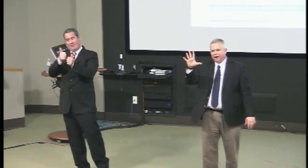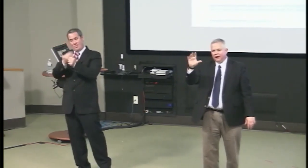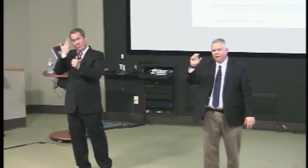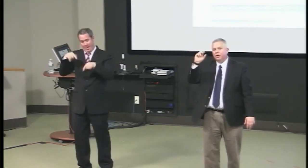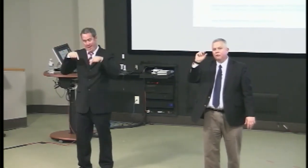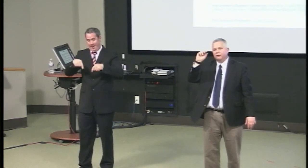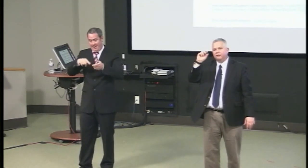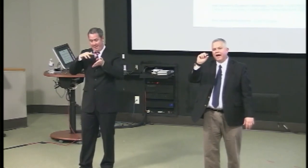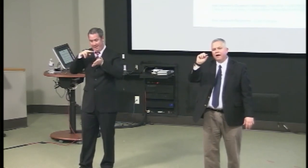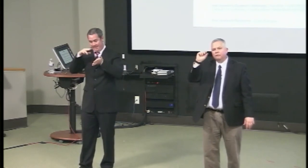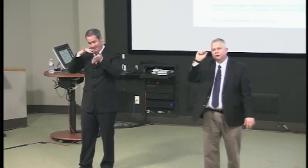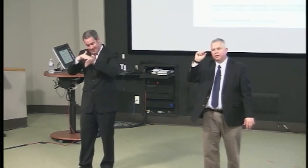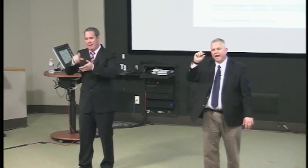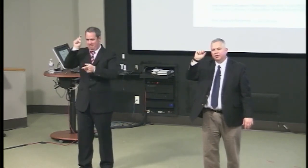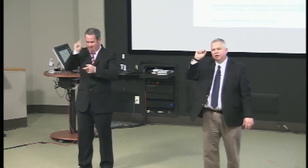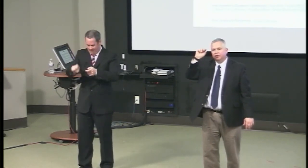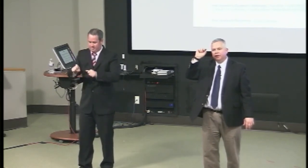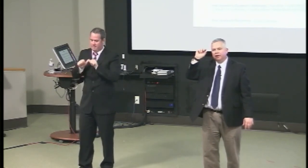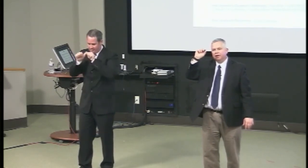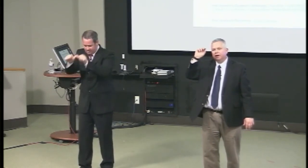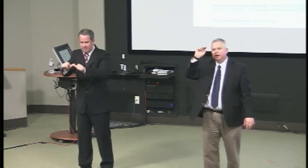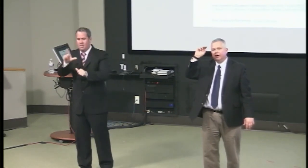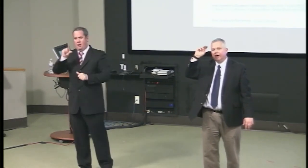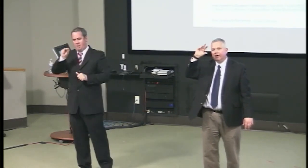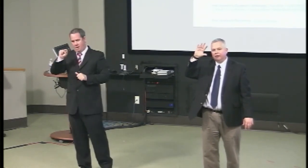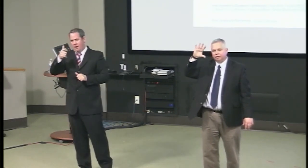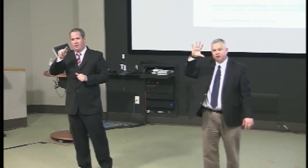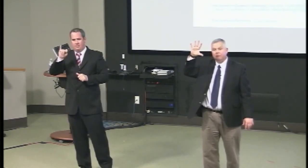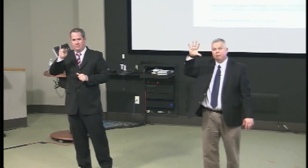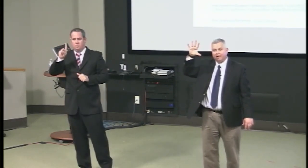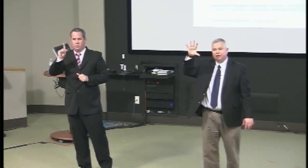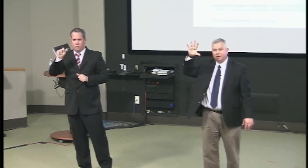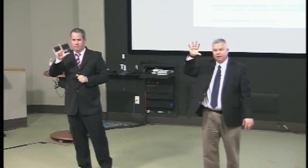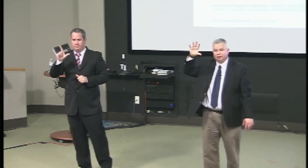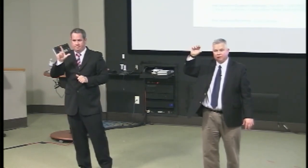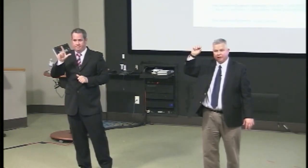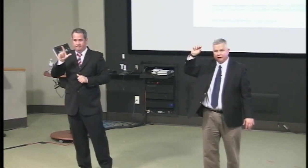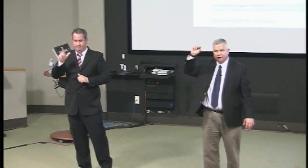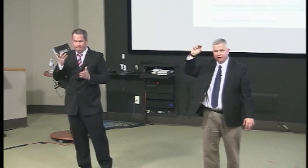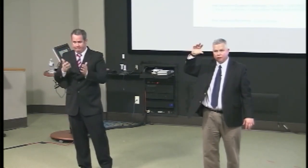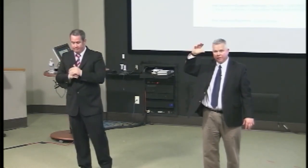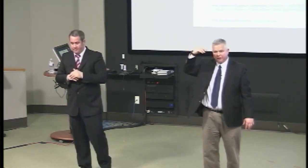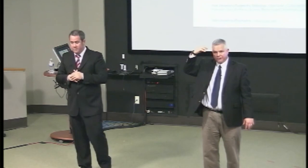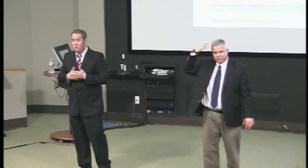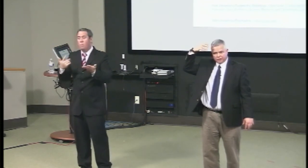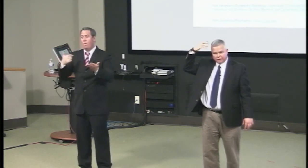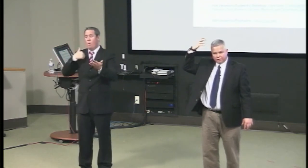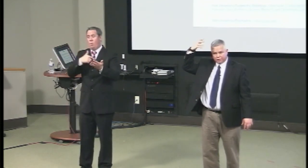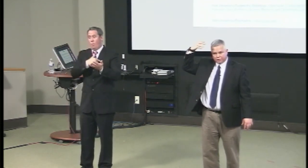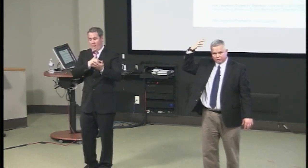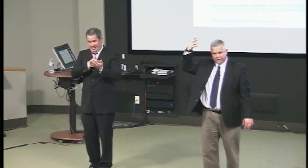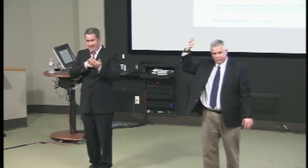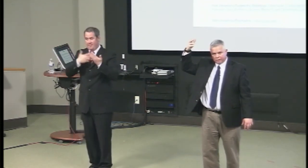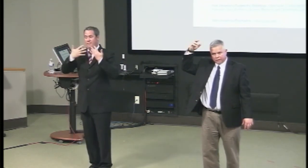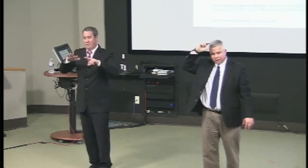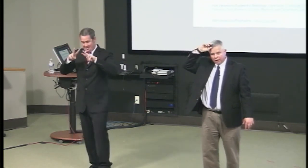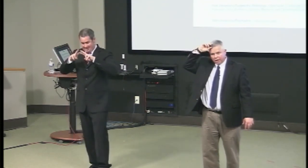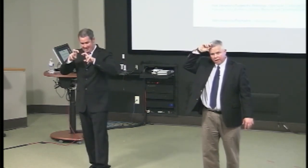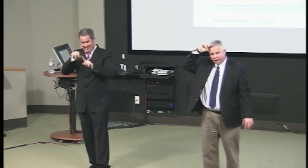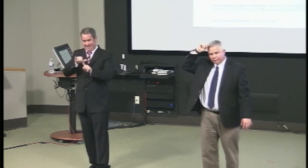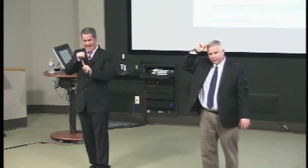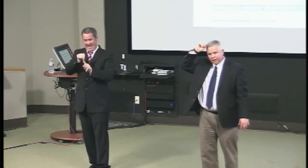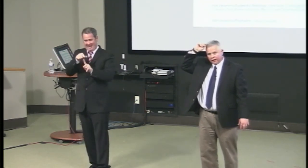COMT. We found that of course, the MET allele is the one that is associated with